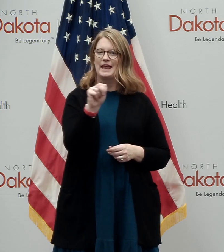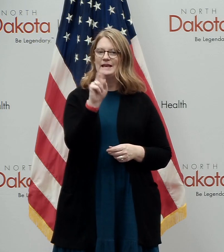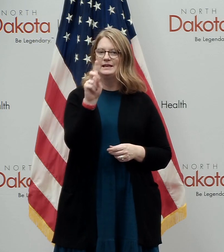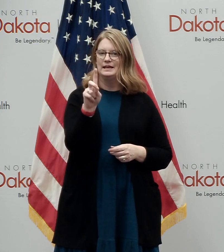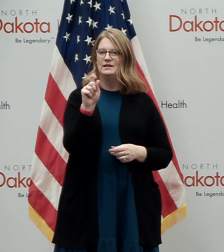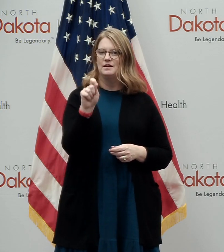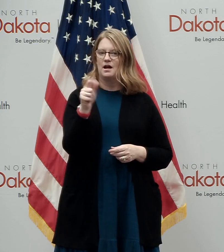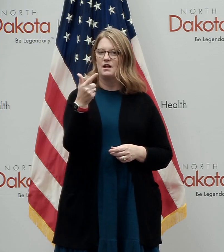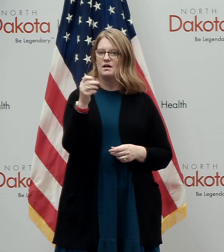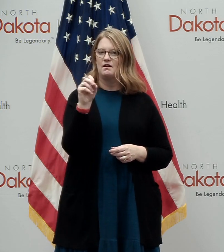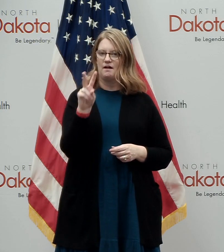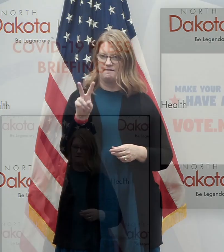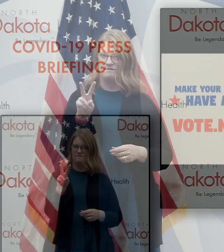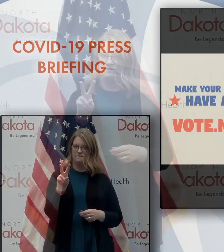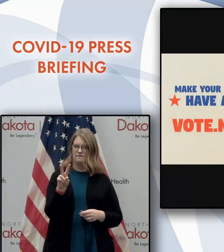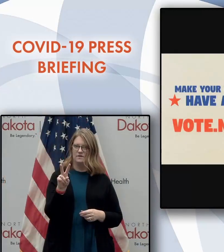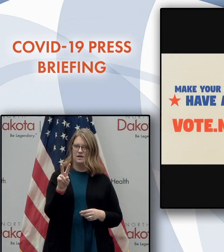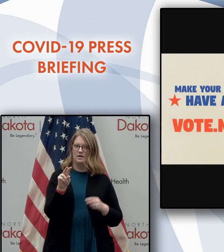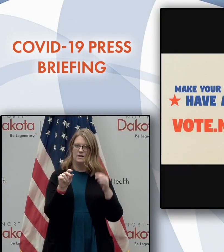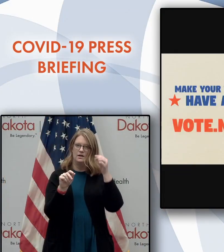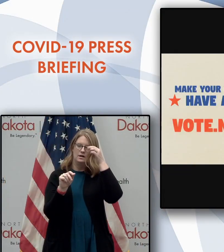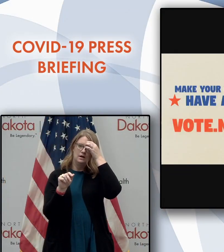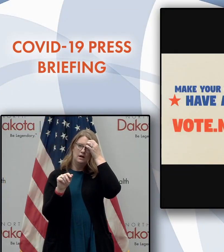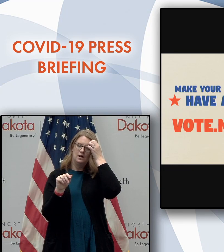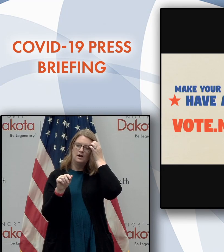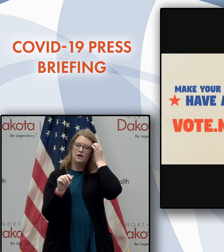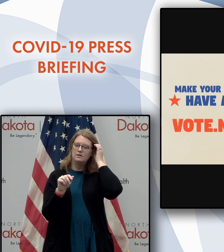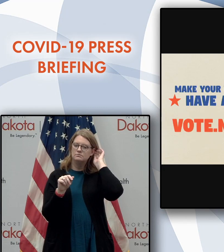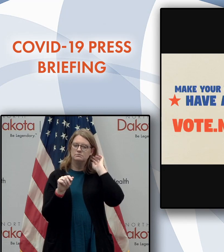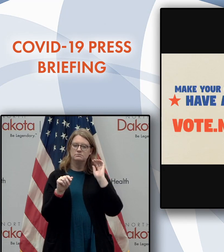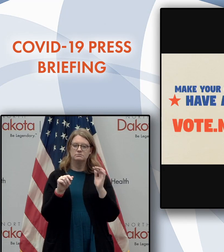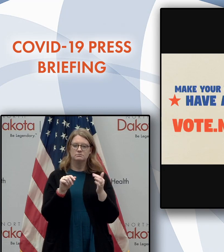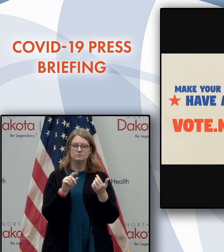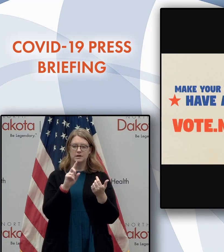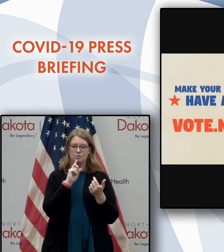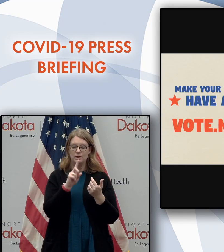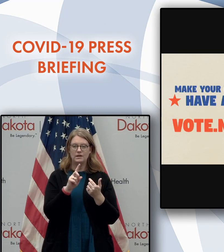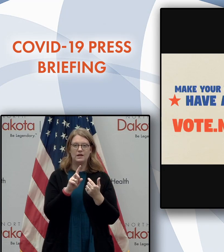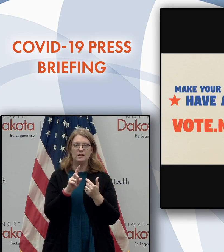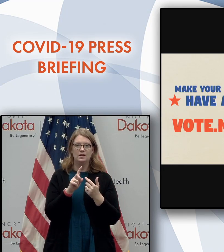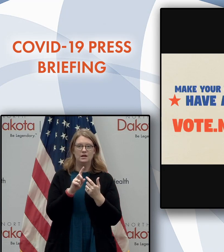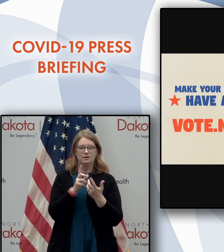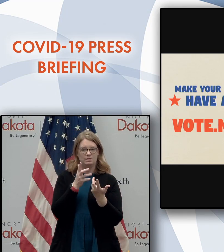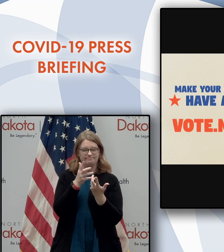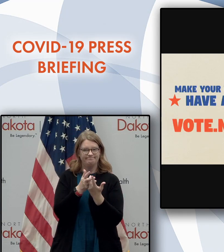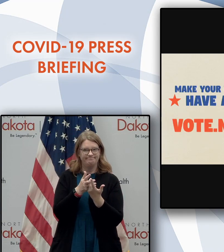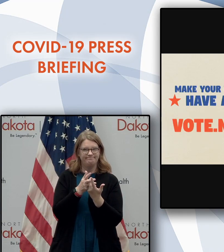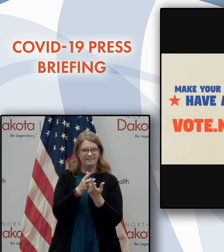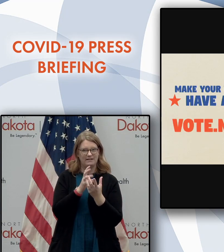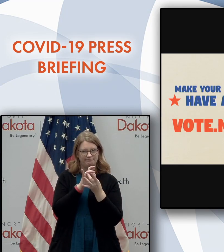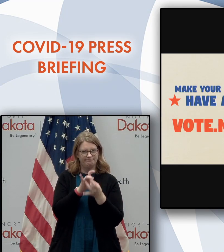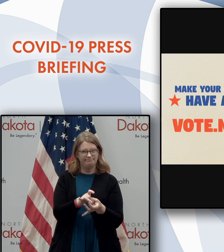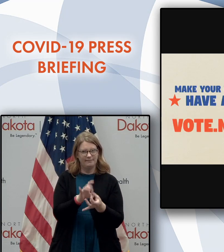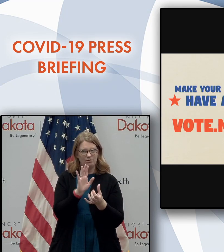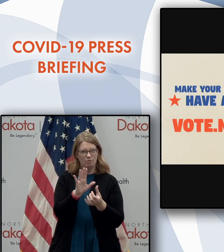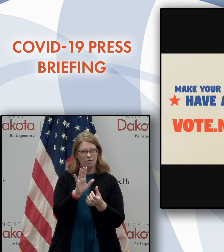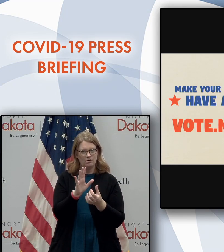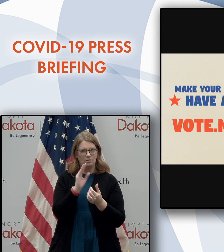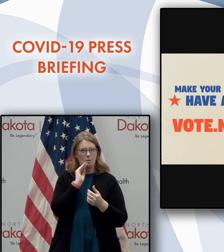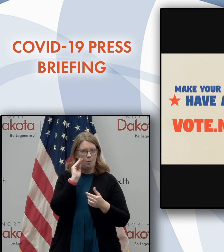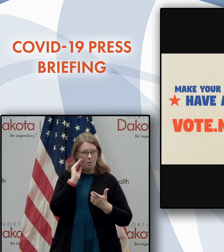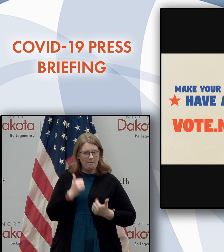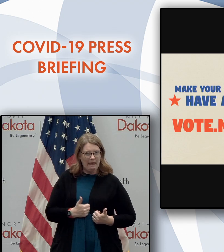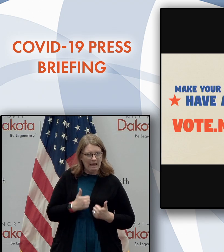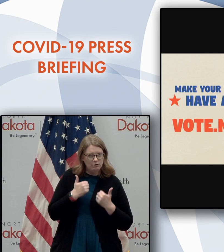vote.nd.gov. And it can be very personalized back to your residential address. And I want to just